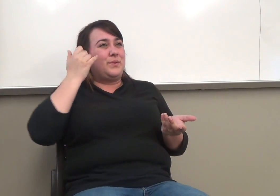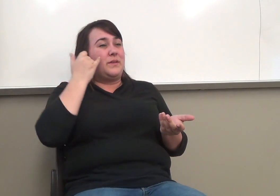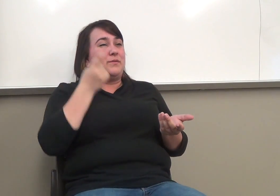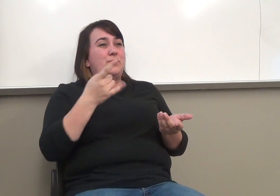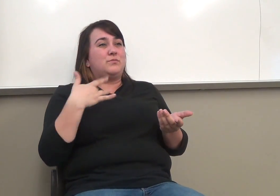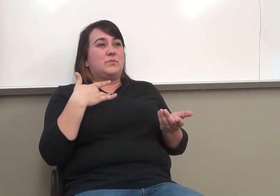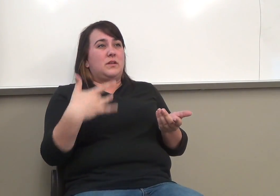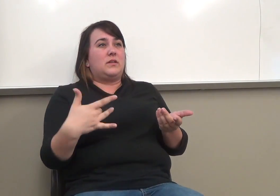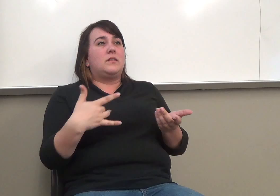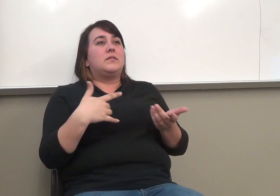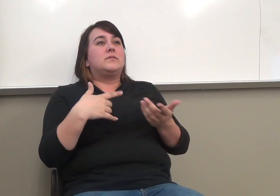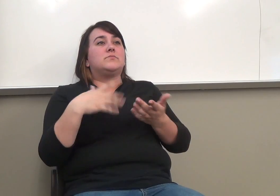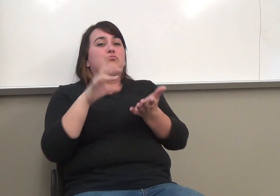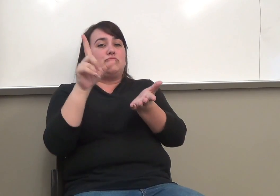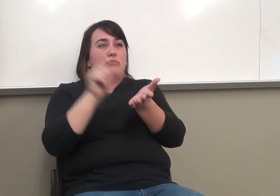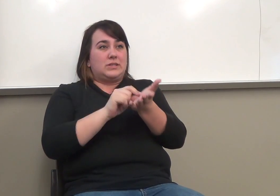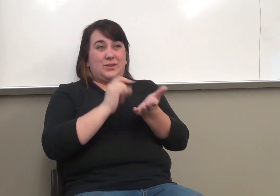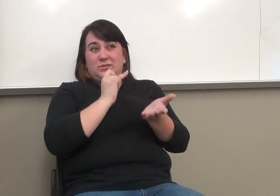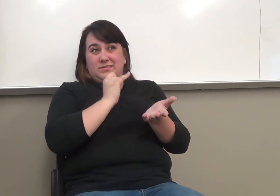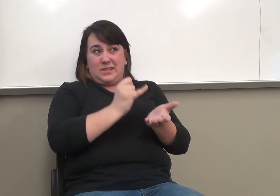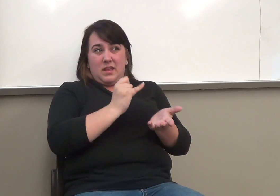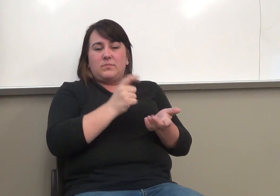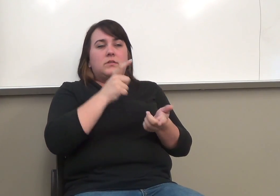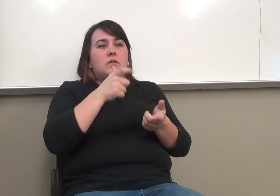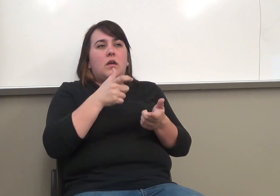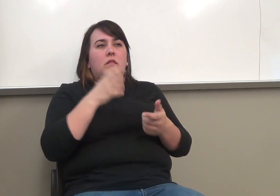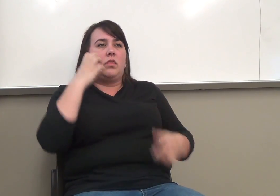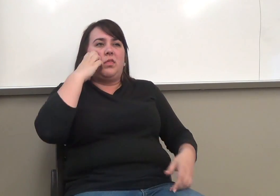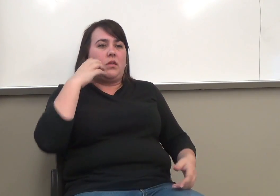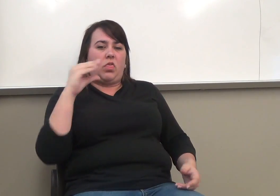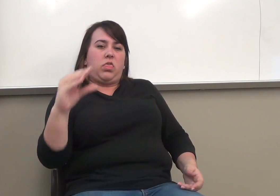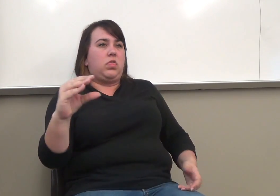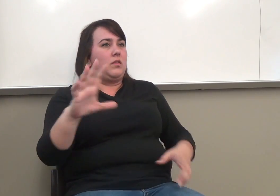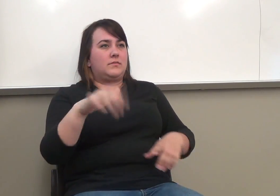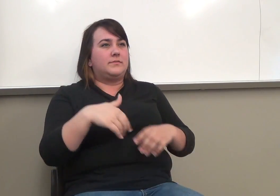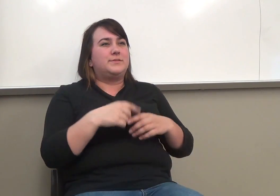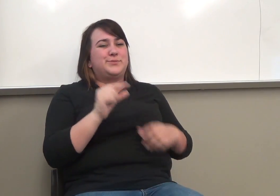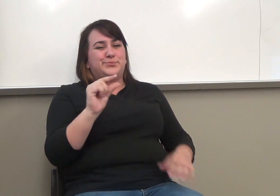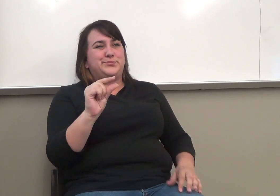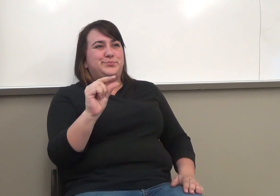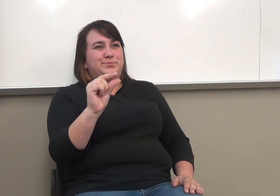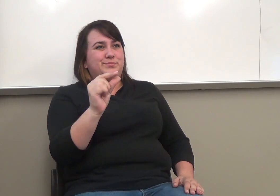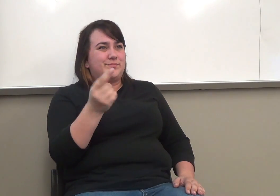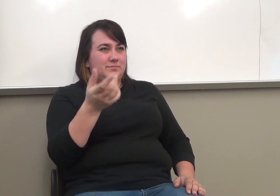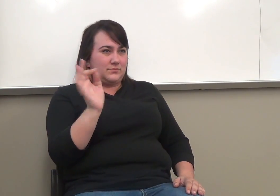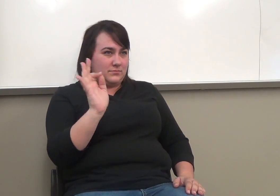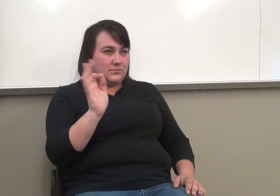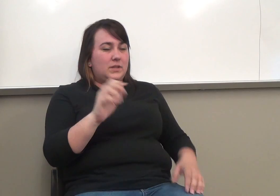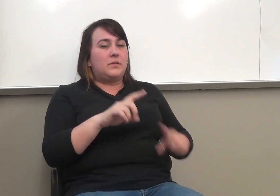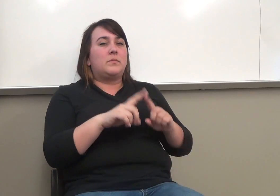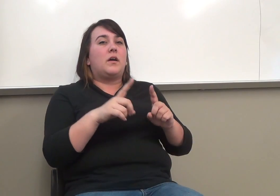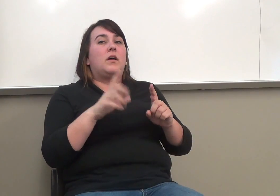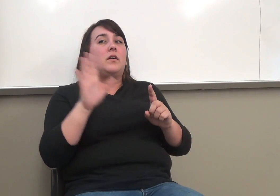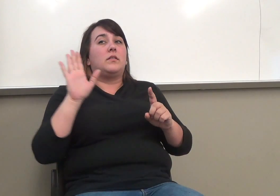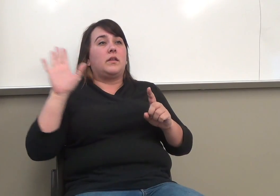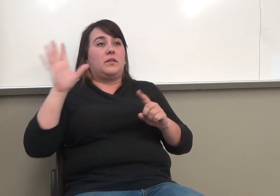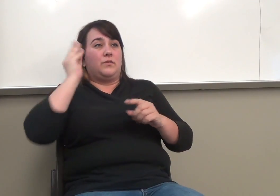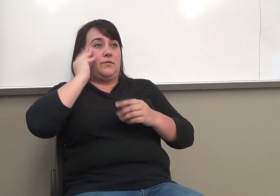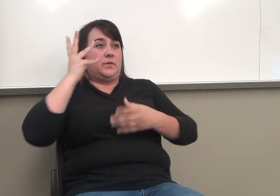a paper person like I am, it's not very big. You're not using that much paper. But the stuff they include here in